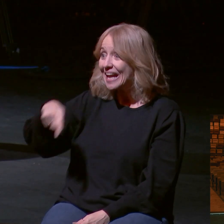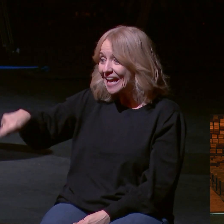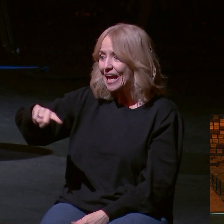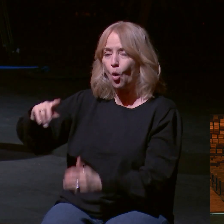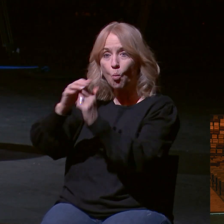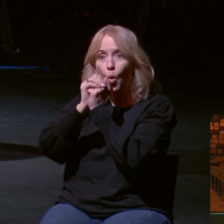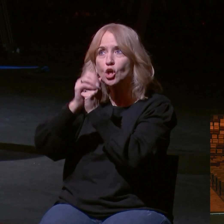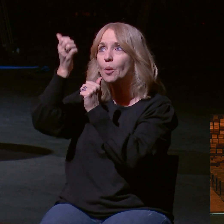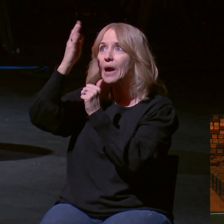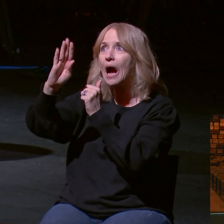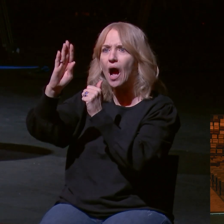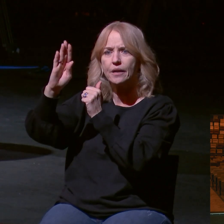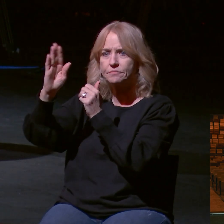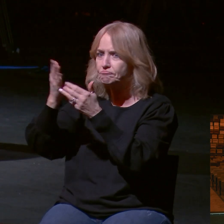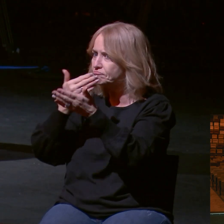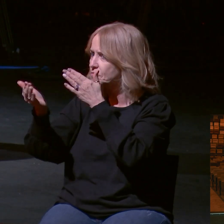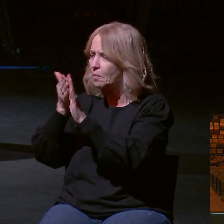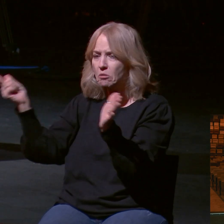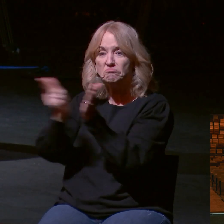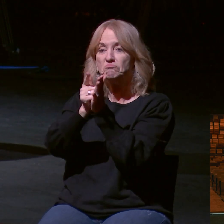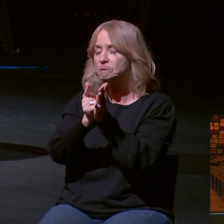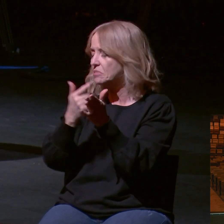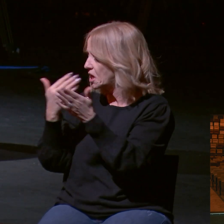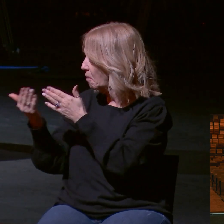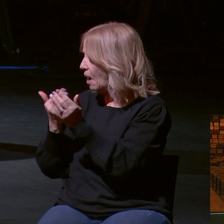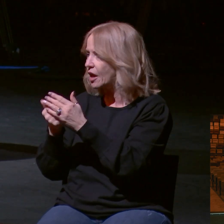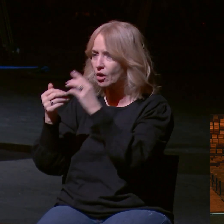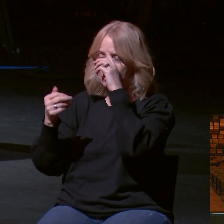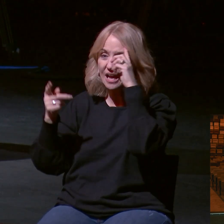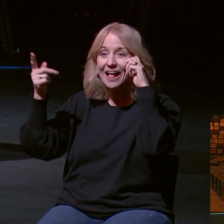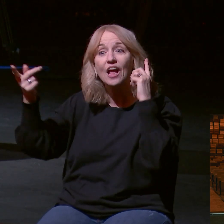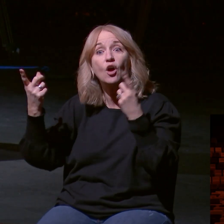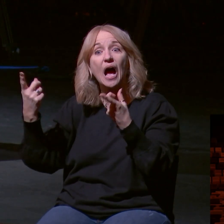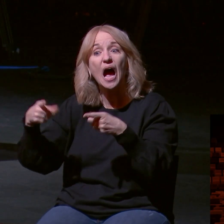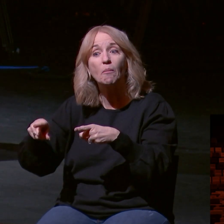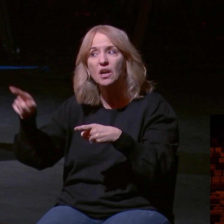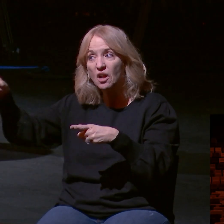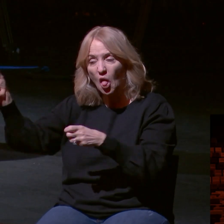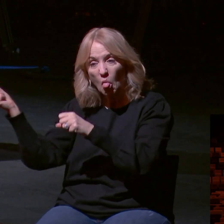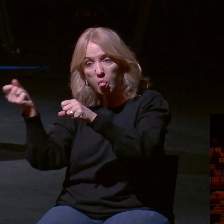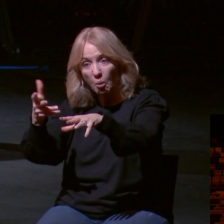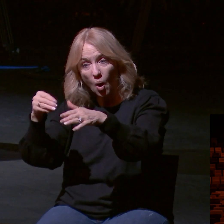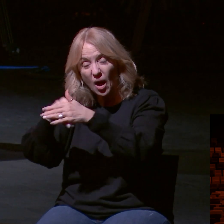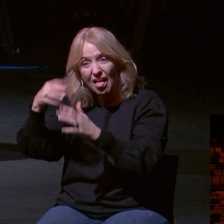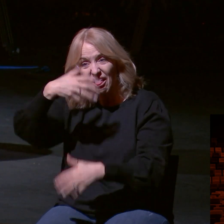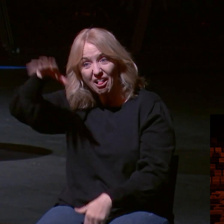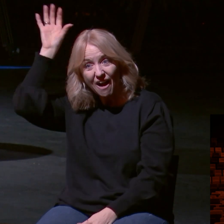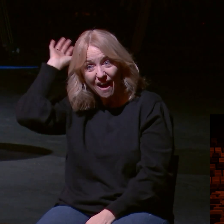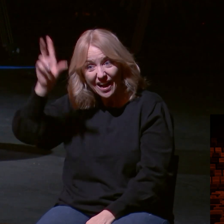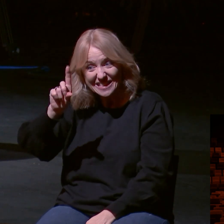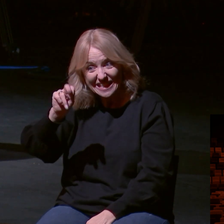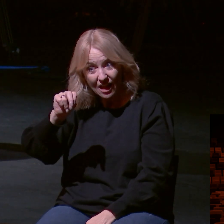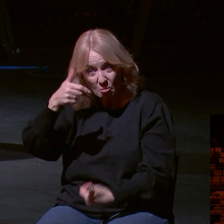And we know what his punishment was, that of being thrown in the lion's den. You see, Daniel's plans probably did not include